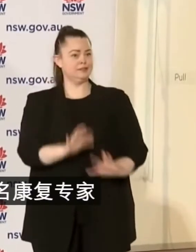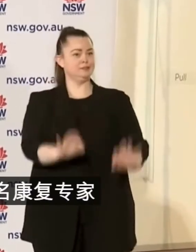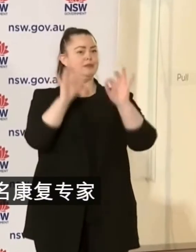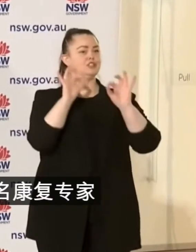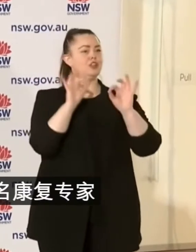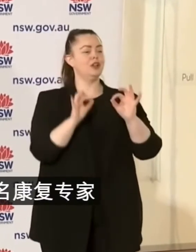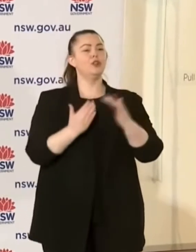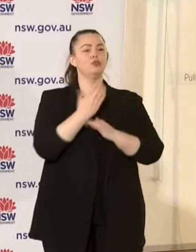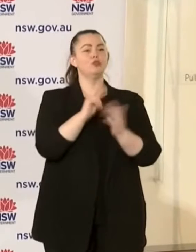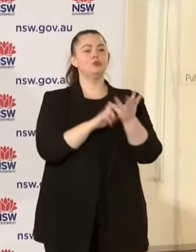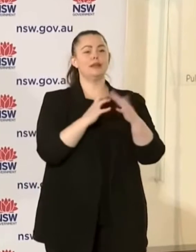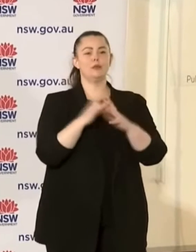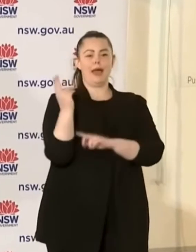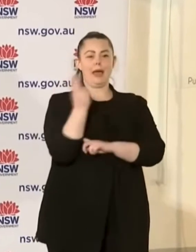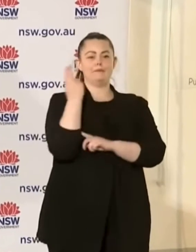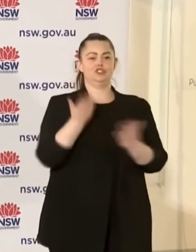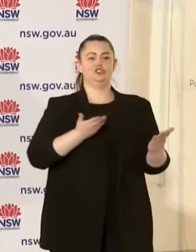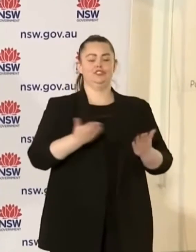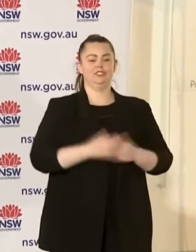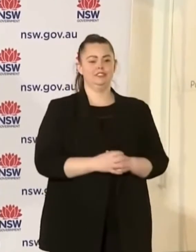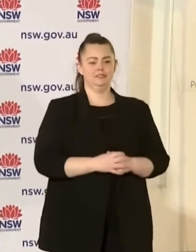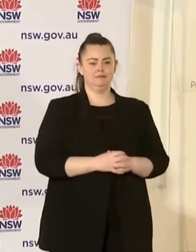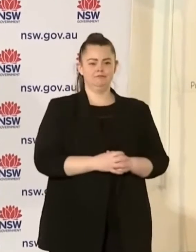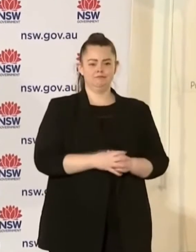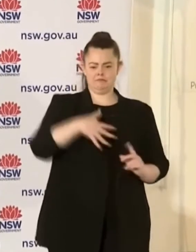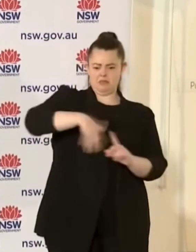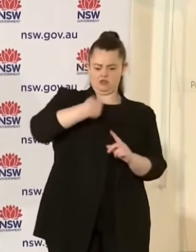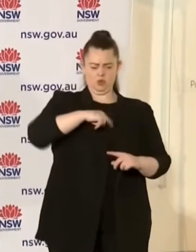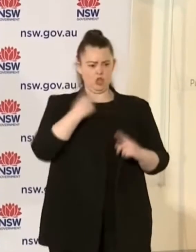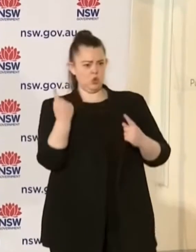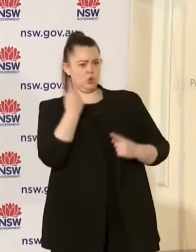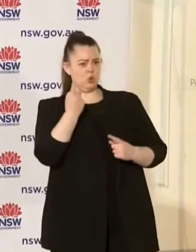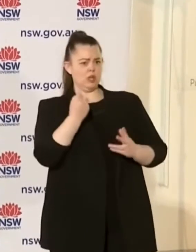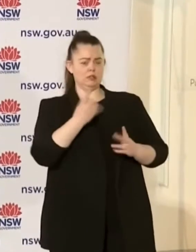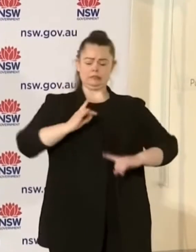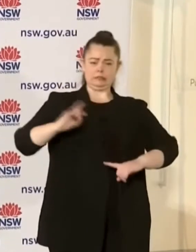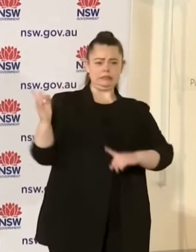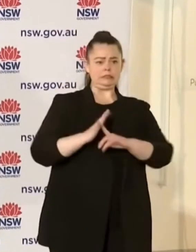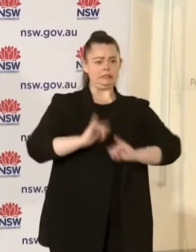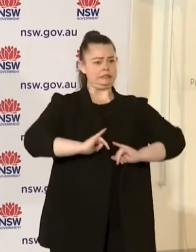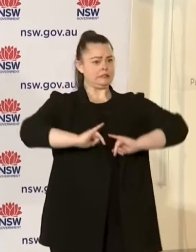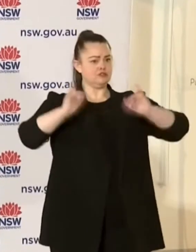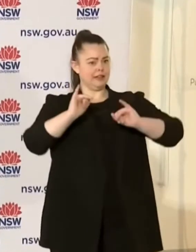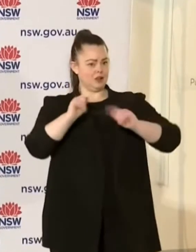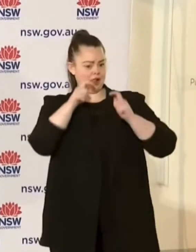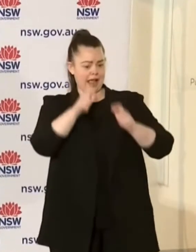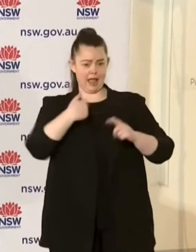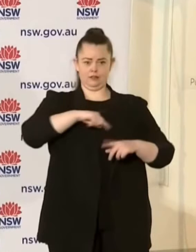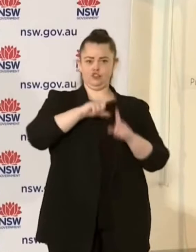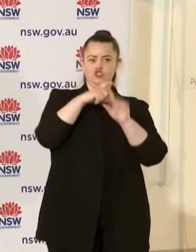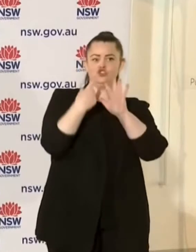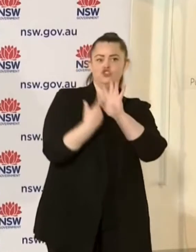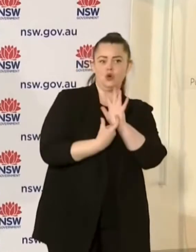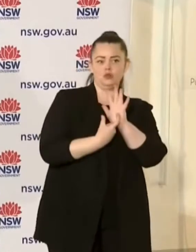Wales Ambulance. And I'll just give you a bit of background about who we are. So we are critical care doctors and paramedics working on